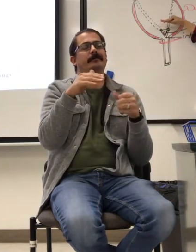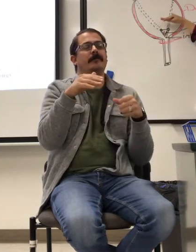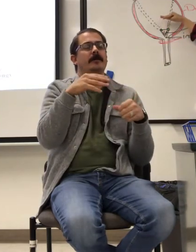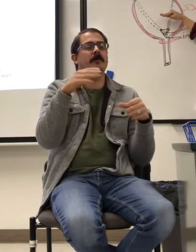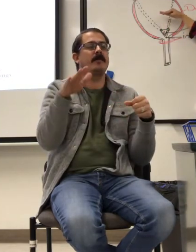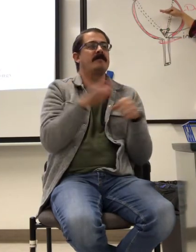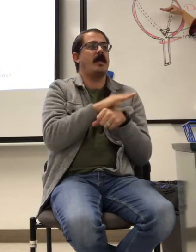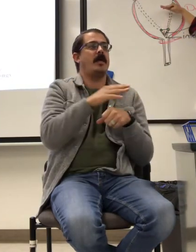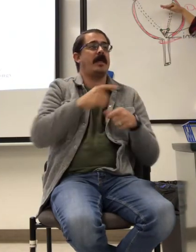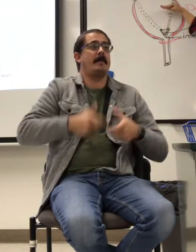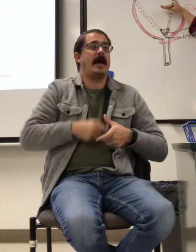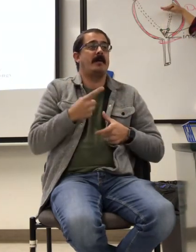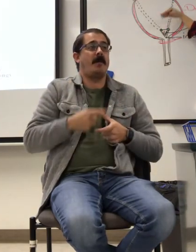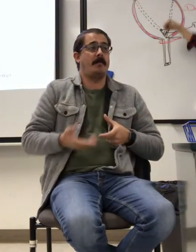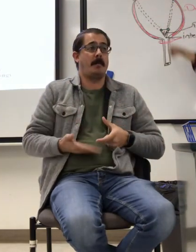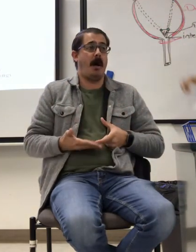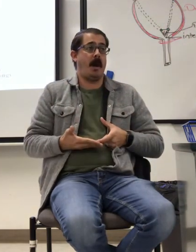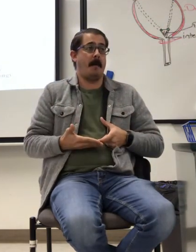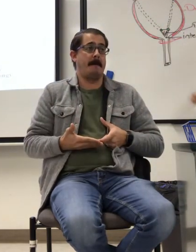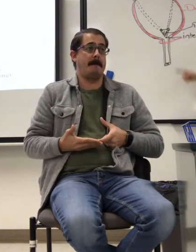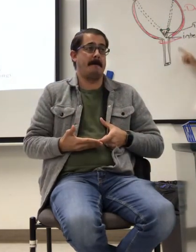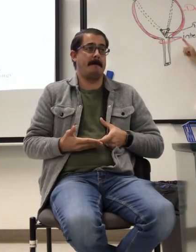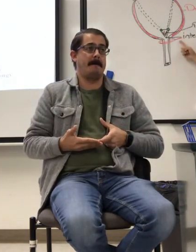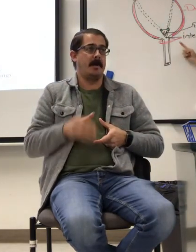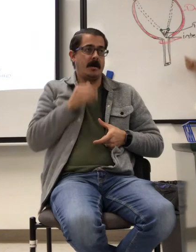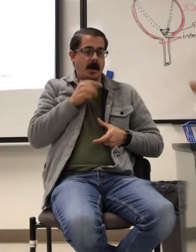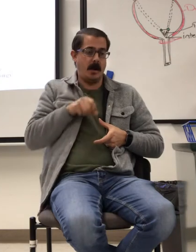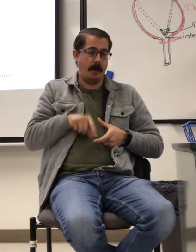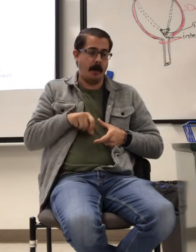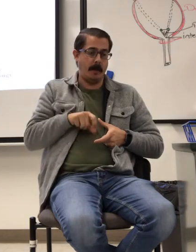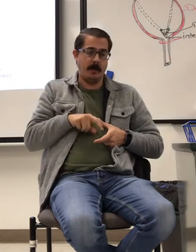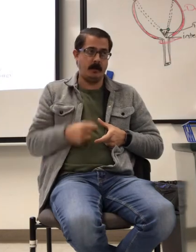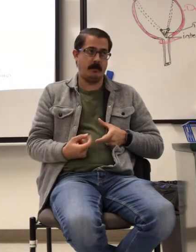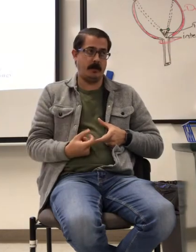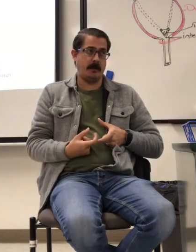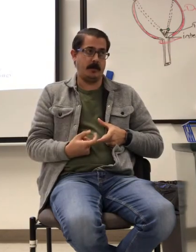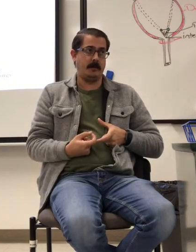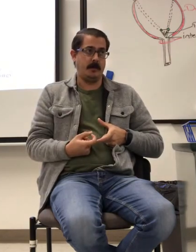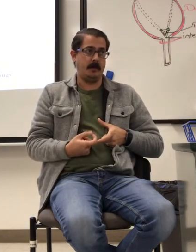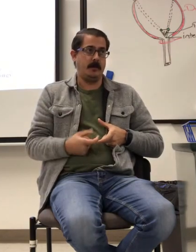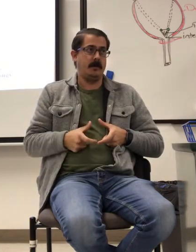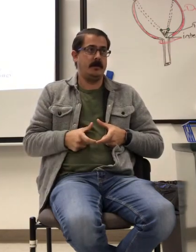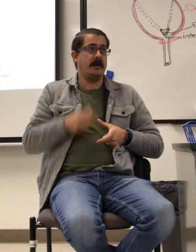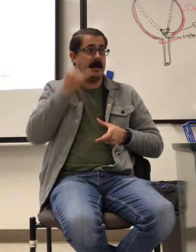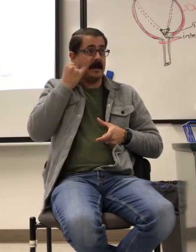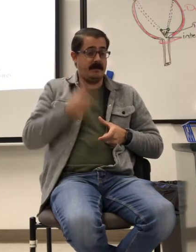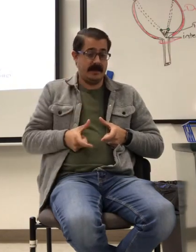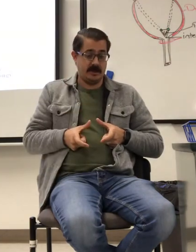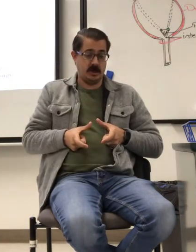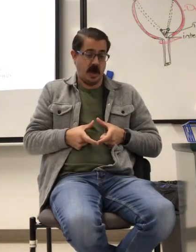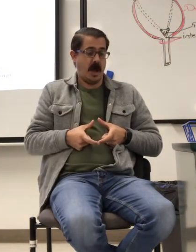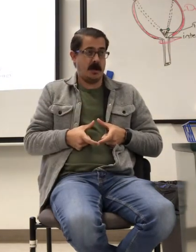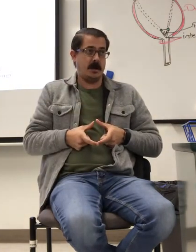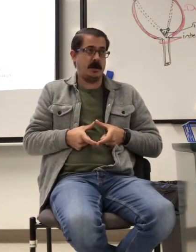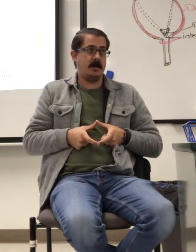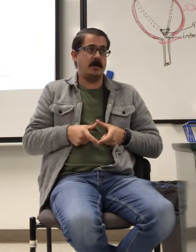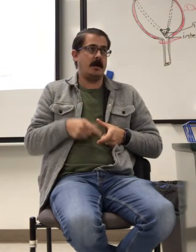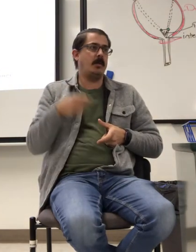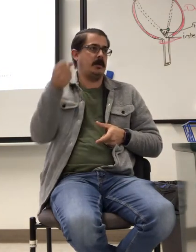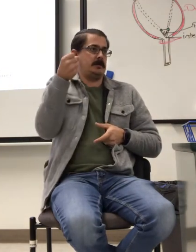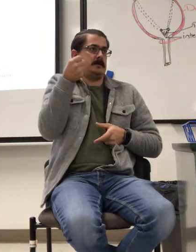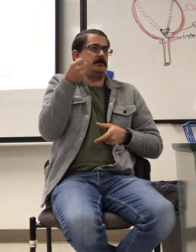up. Okay. And as long as the internal sphincter is shut, it'll